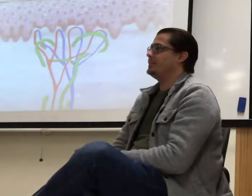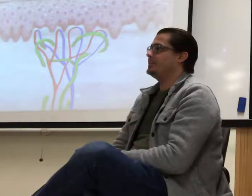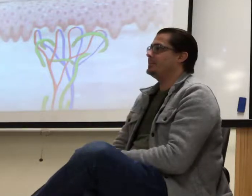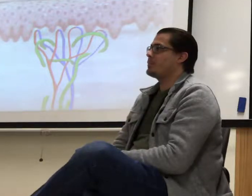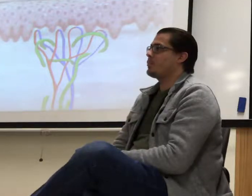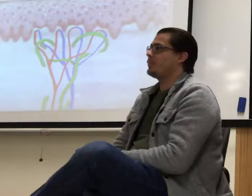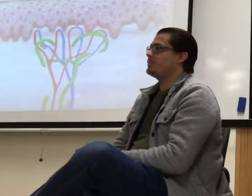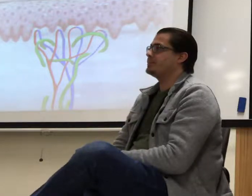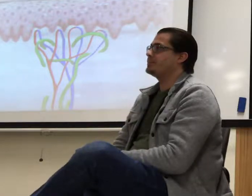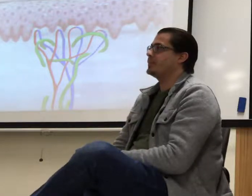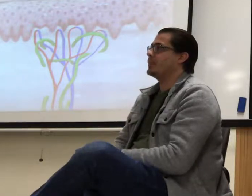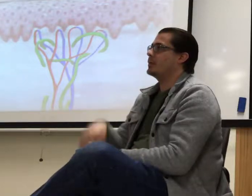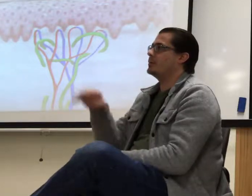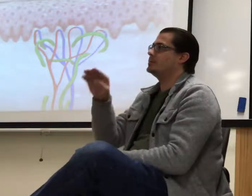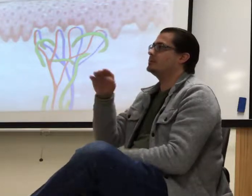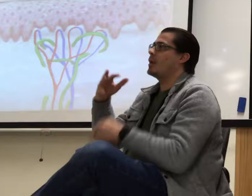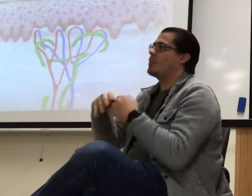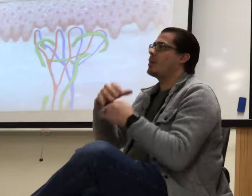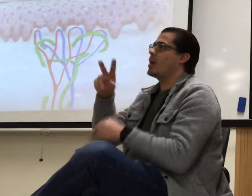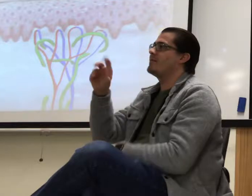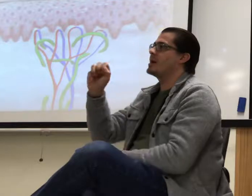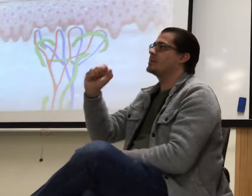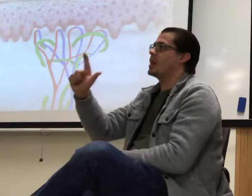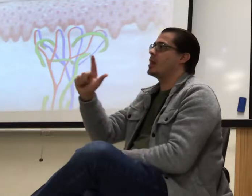So you have a blood vessel down here.